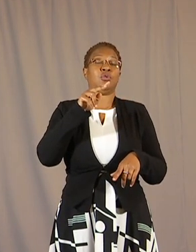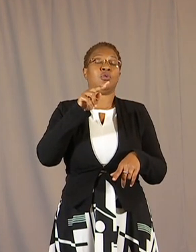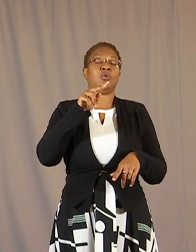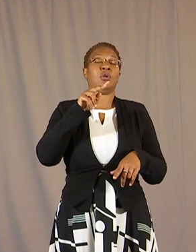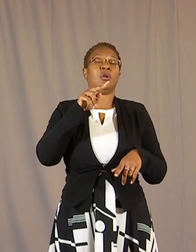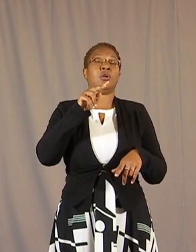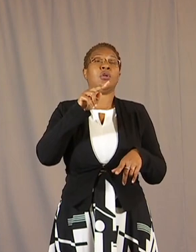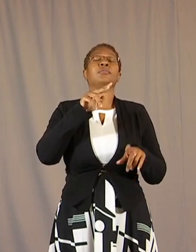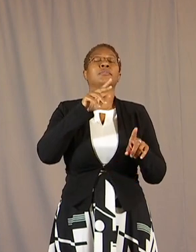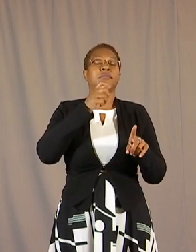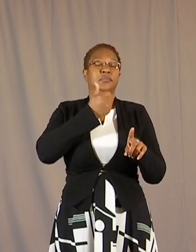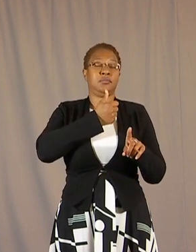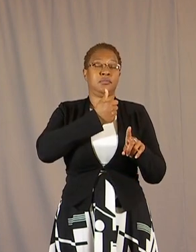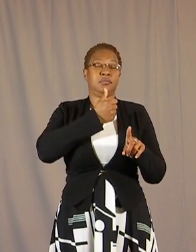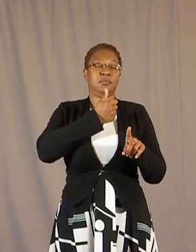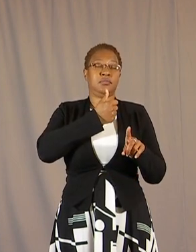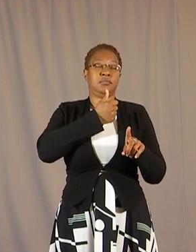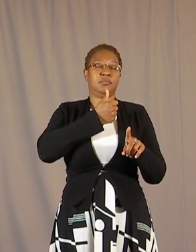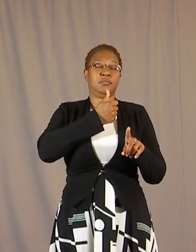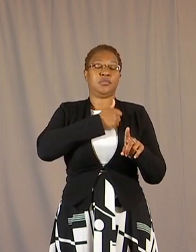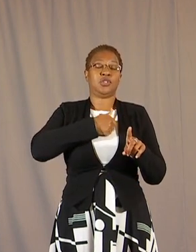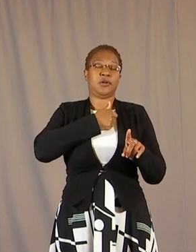centers around the state.